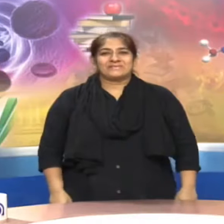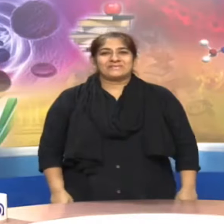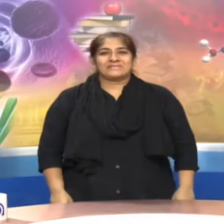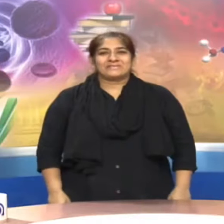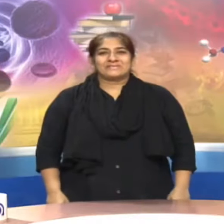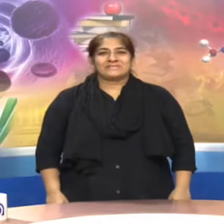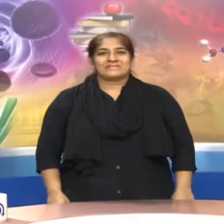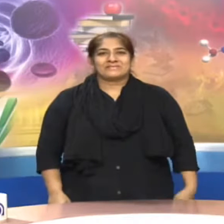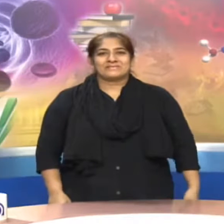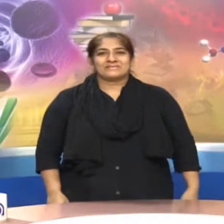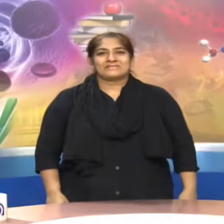labels to them.